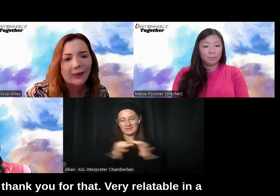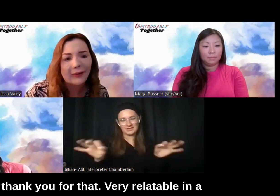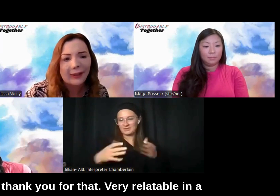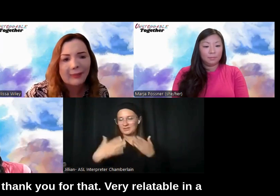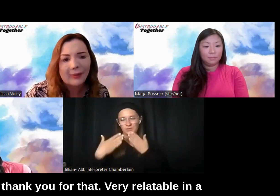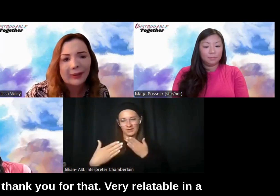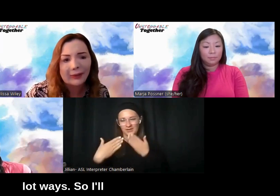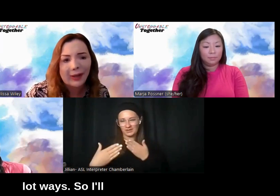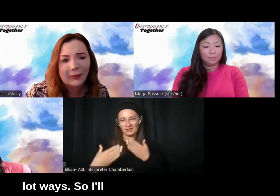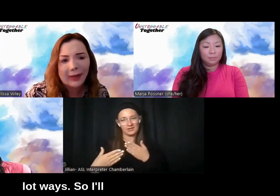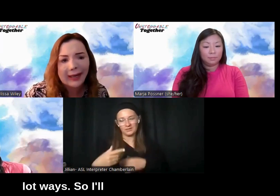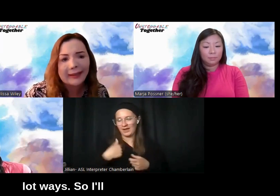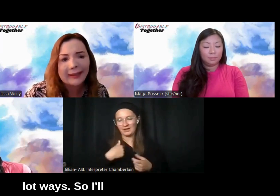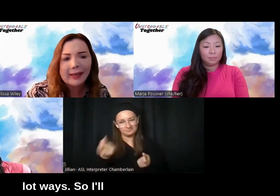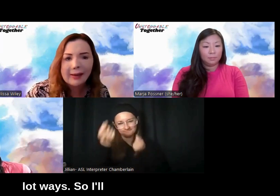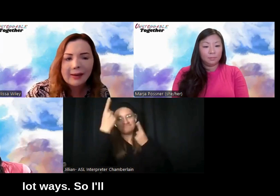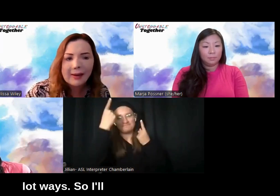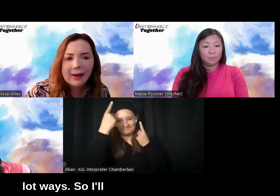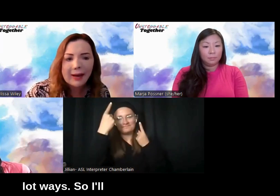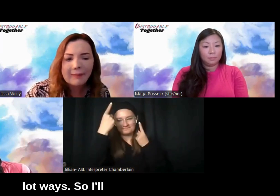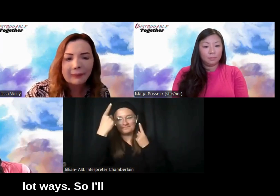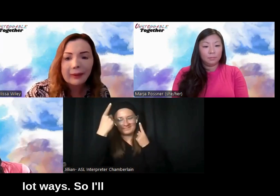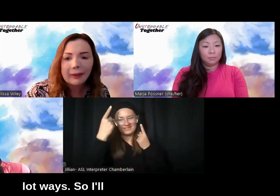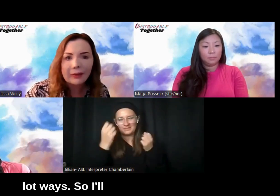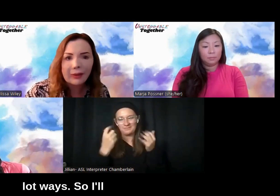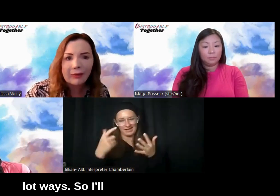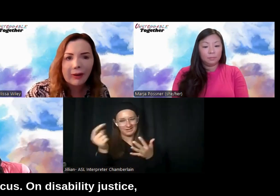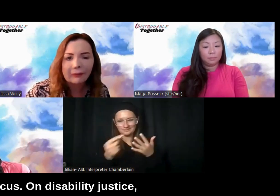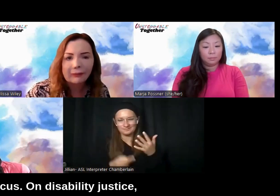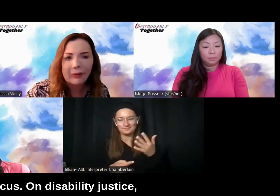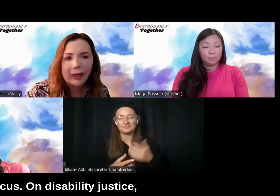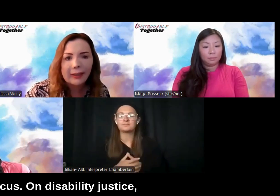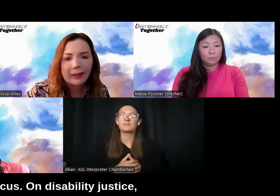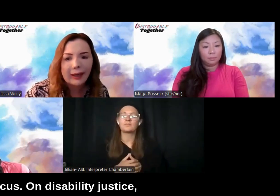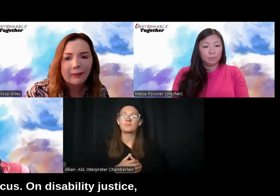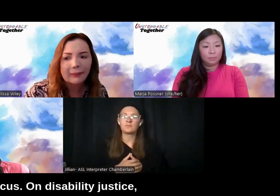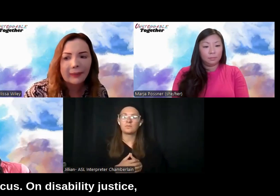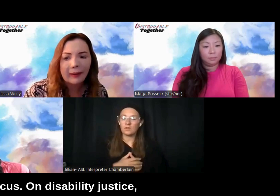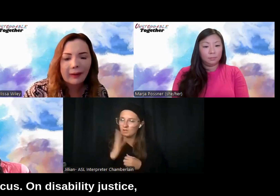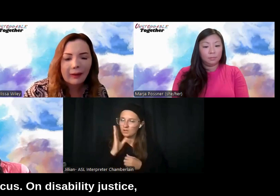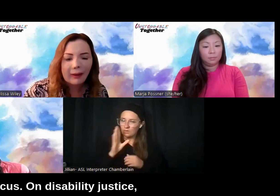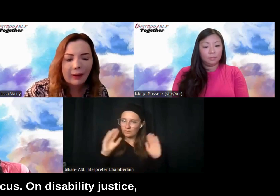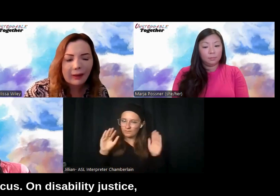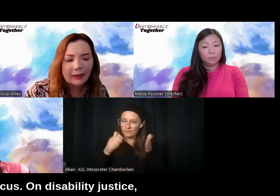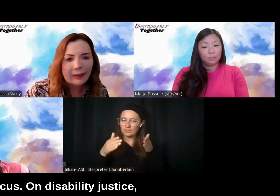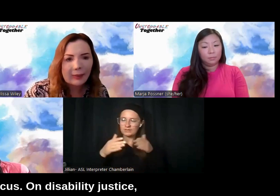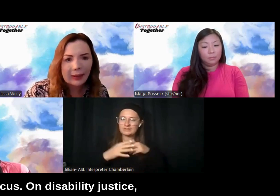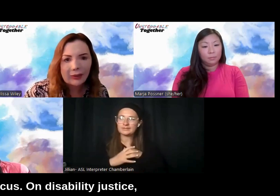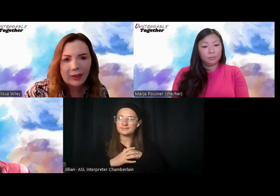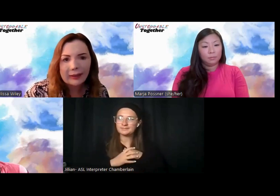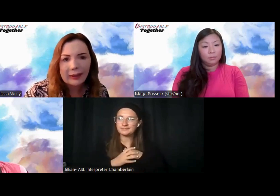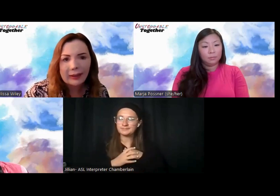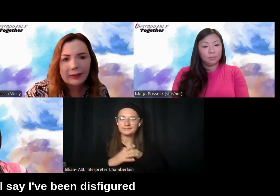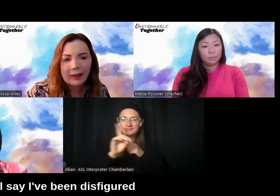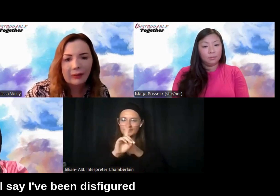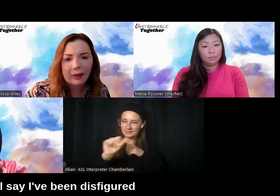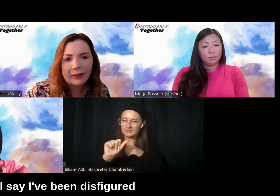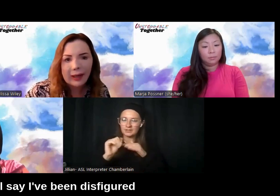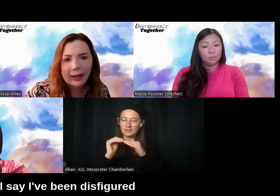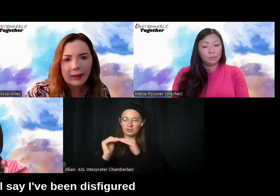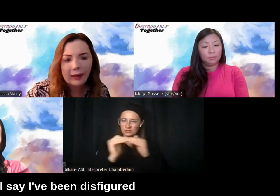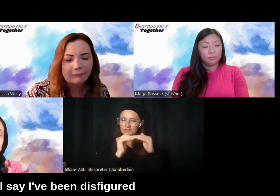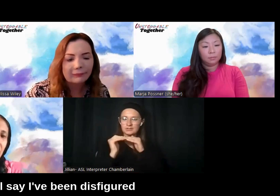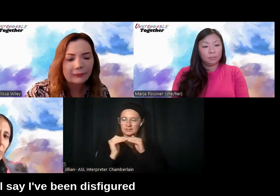that. Very relatable in a lot of ways. So I'll focus on disability justice.